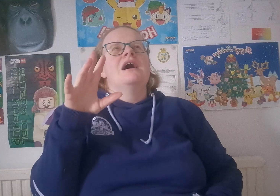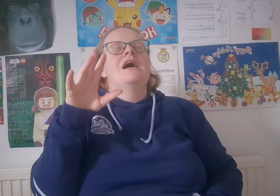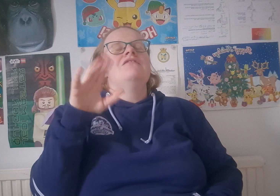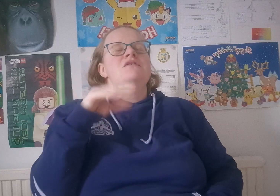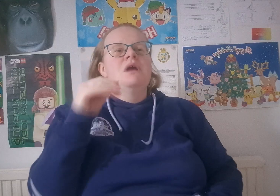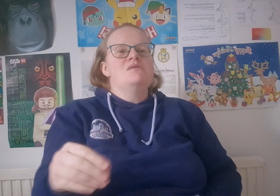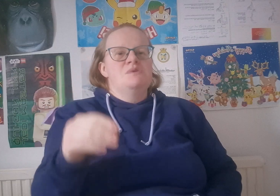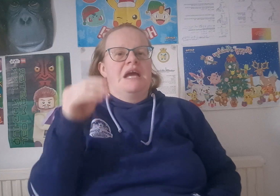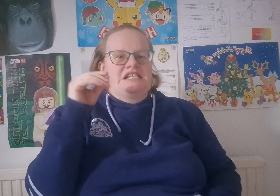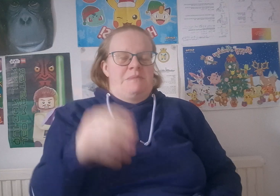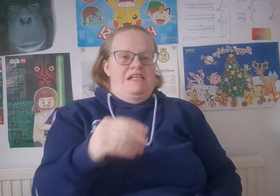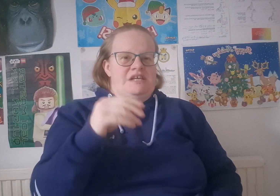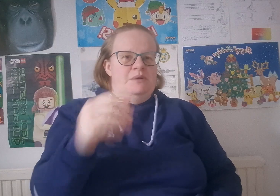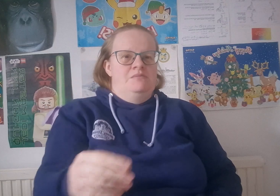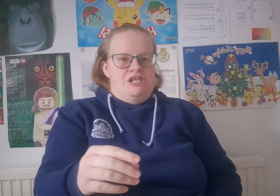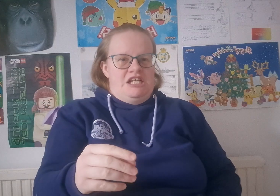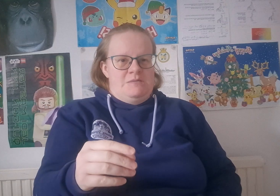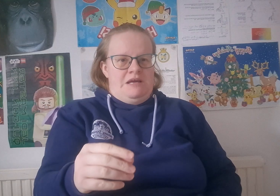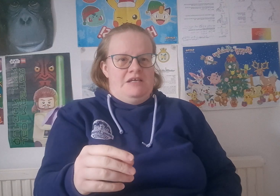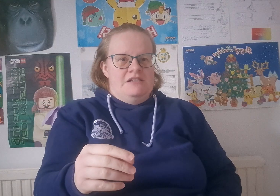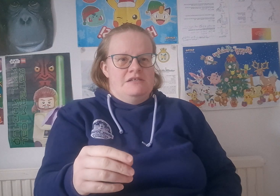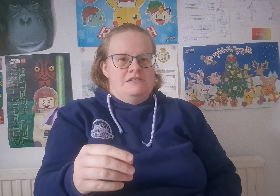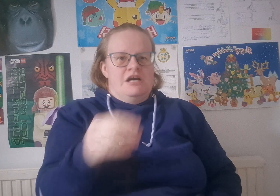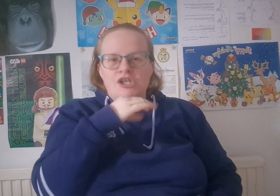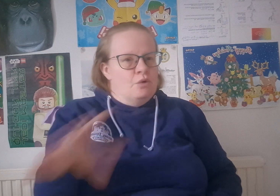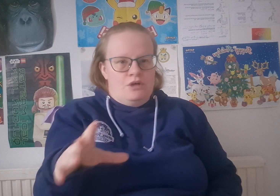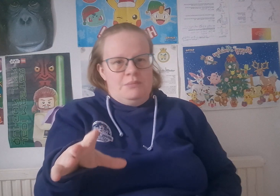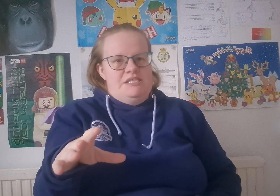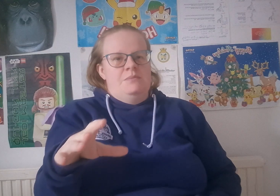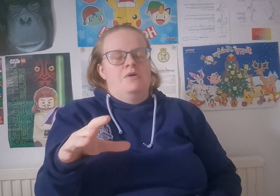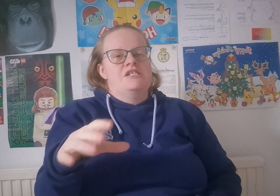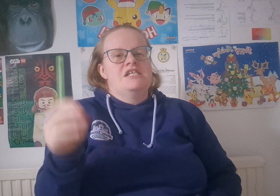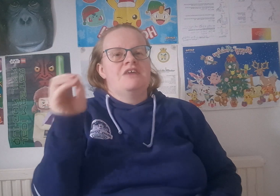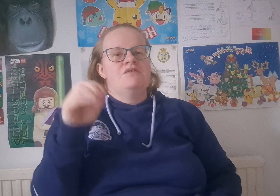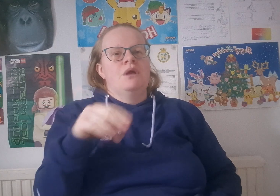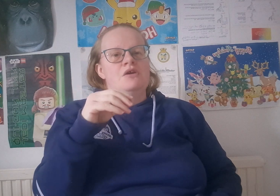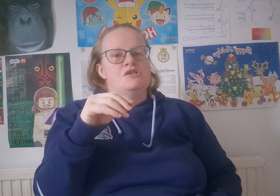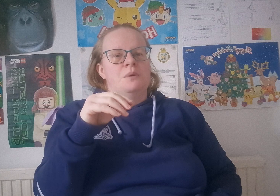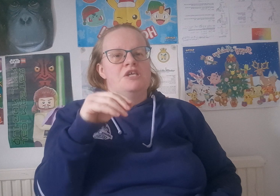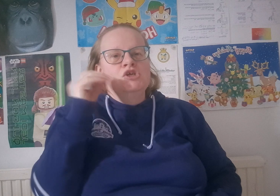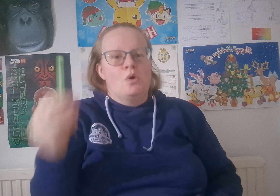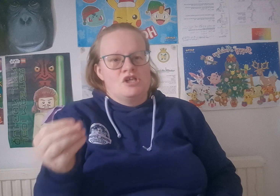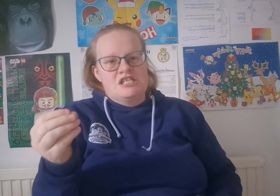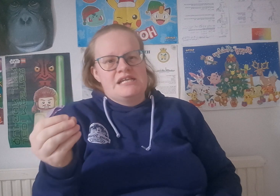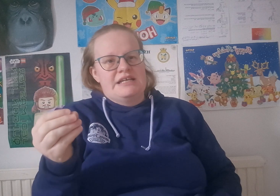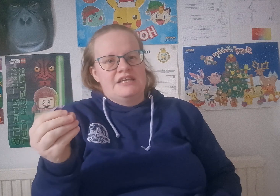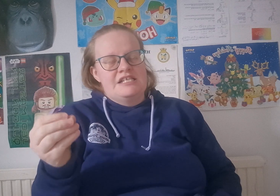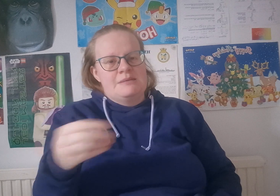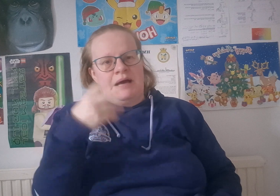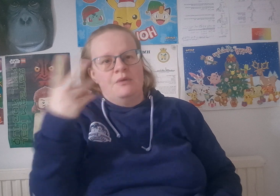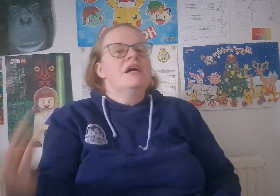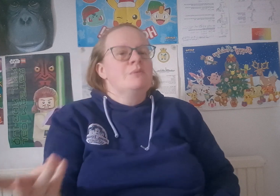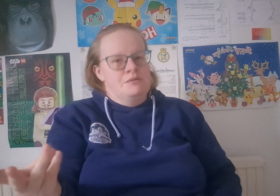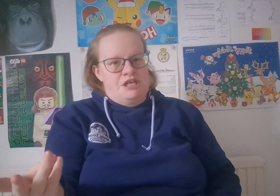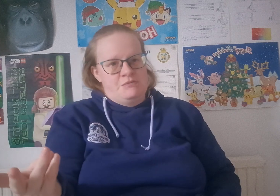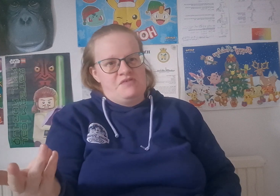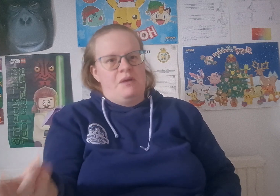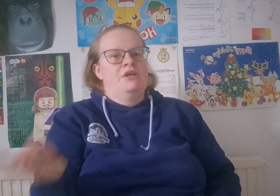if you go to it expecting William Shakespeare, you're going to be disappointed. If you go to it not understanding that it's about William Shakespeare's family, you're going